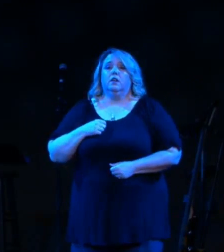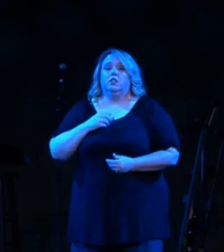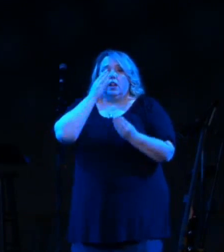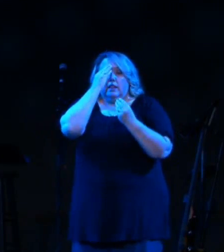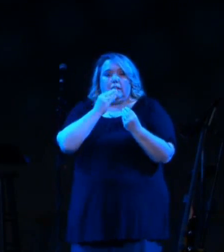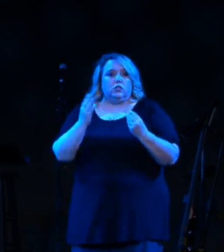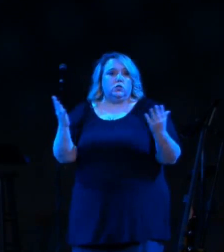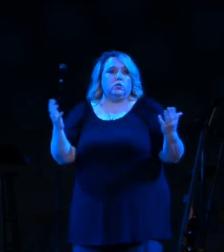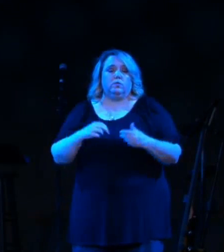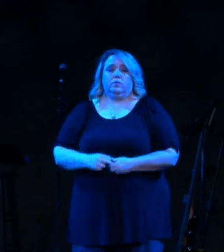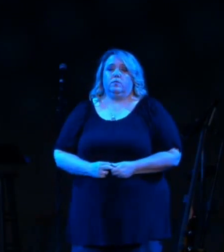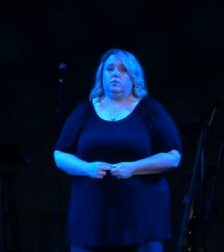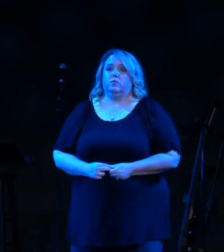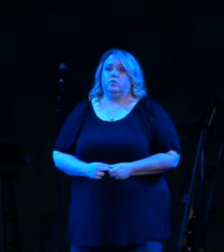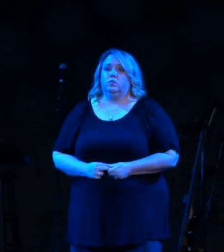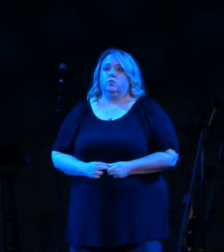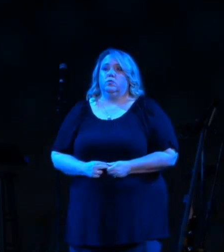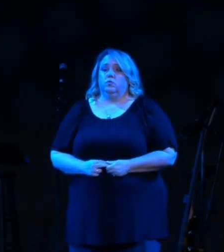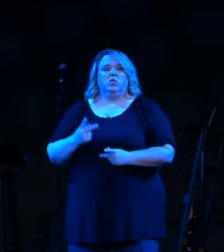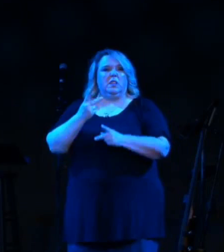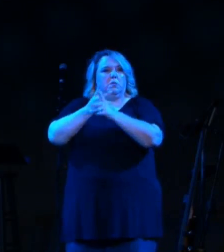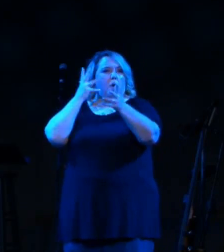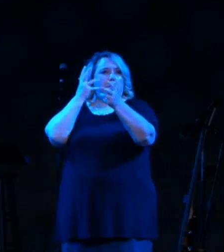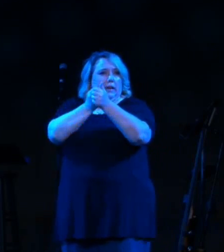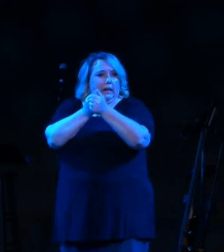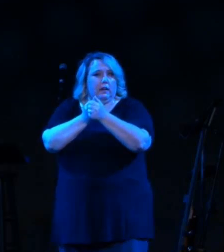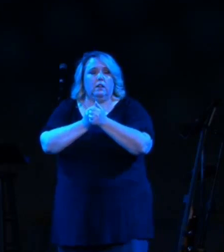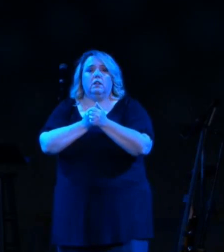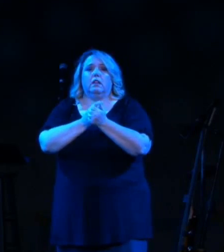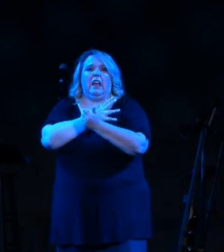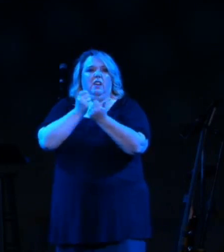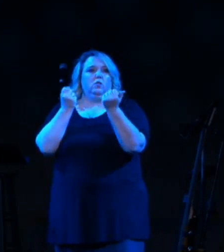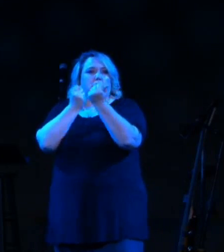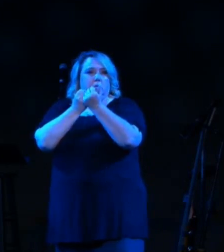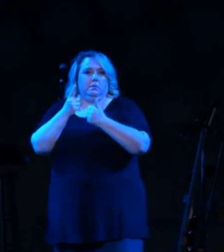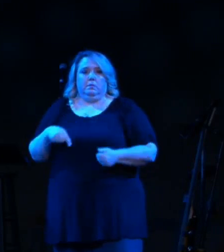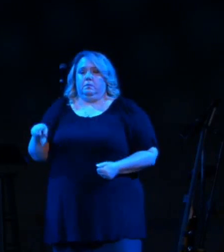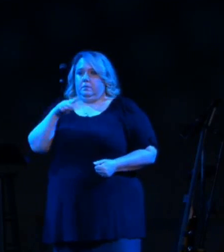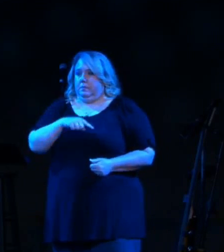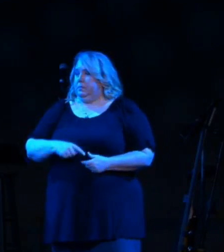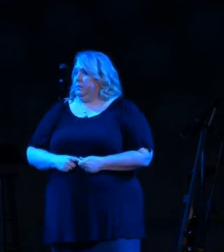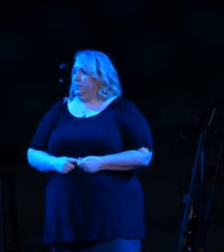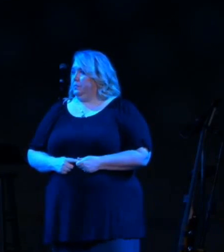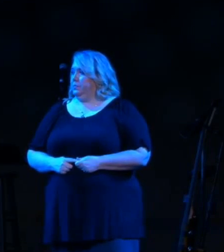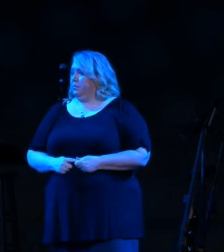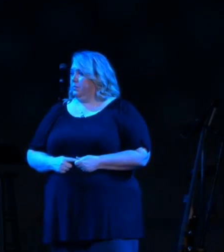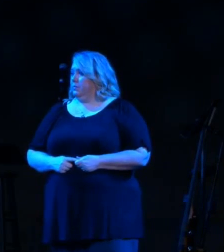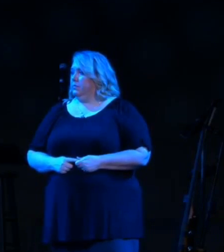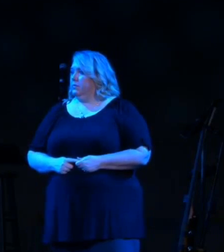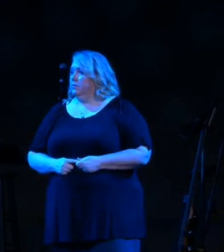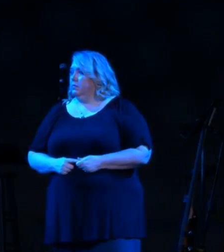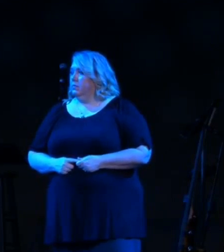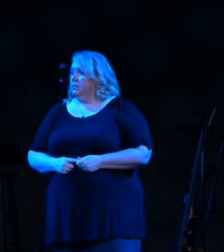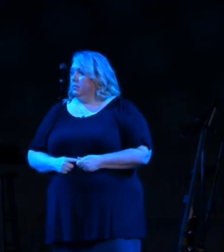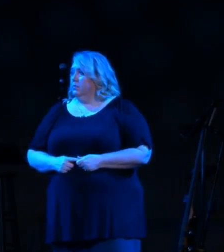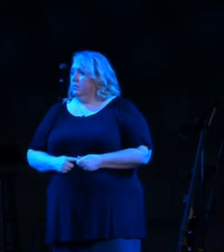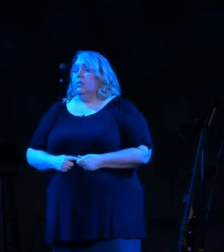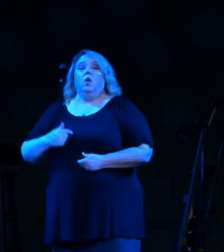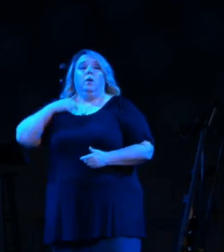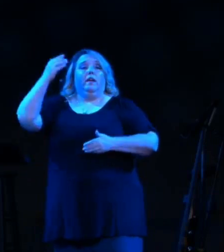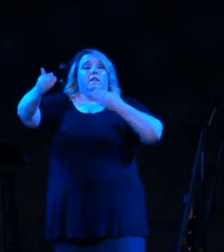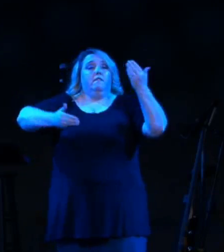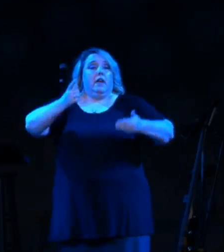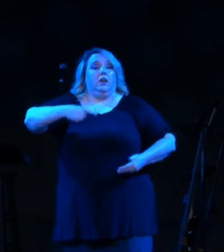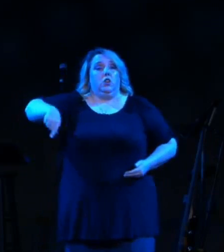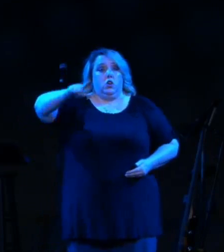to inform you, and to be beside you. We invite you, and we